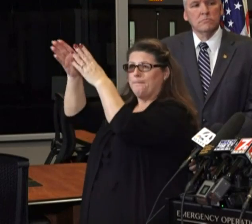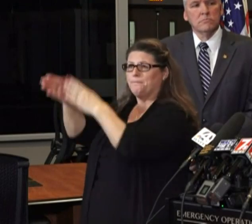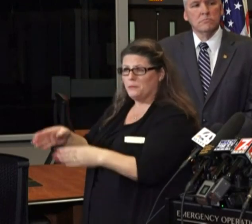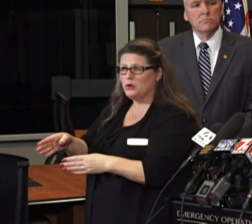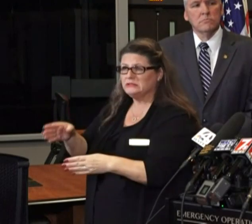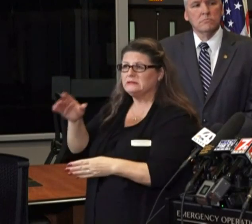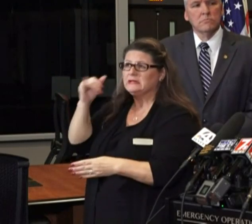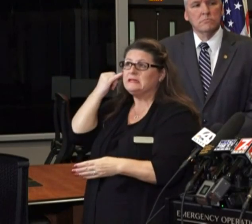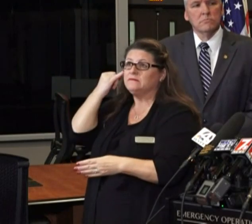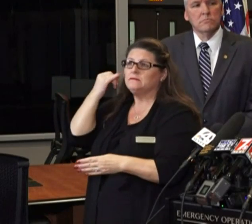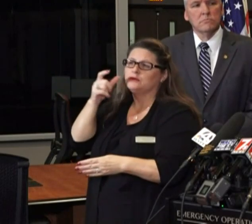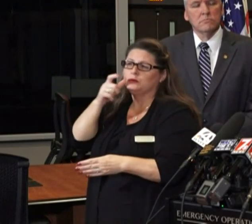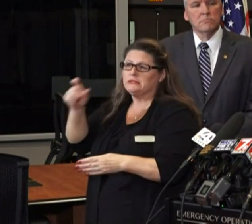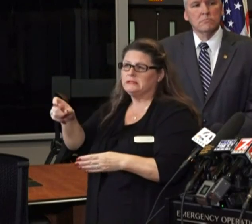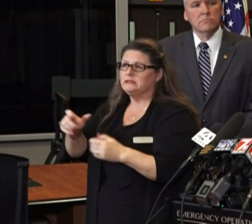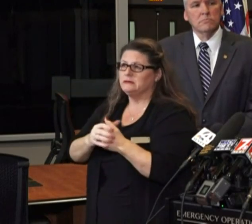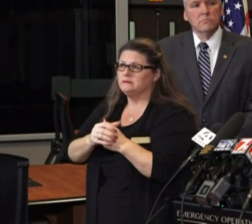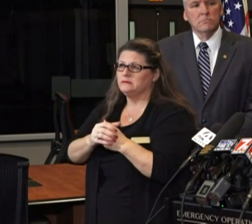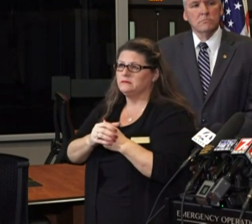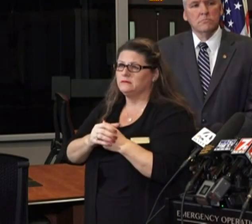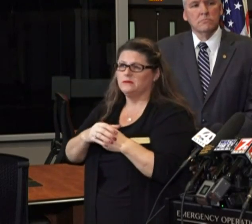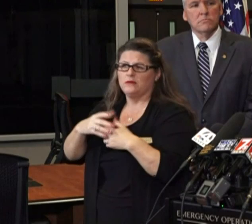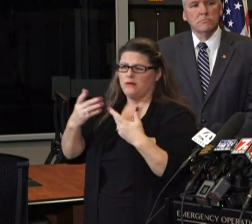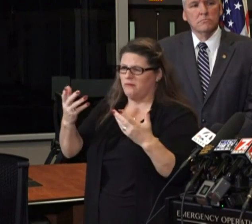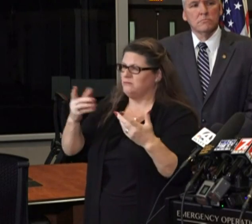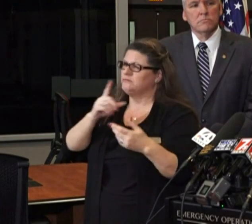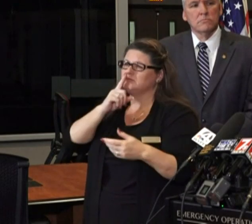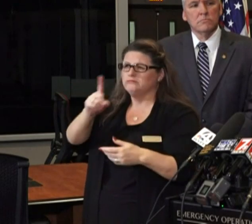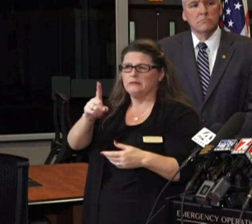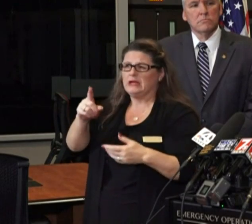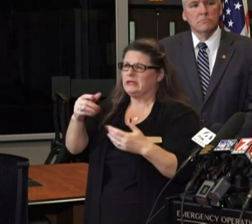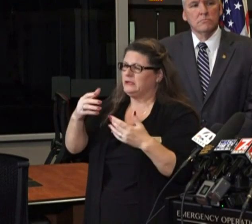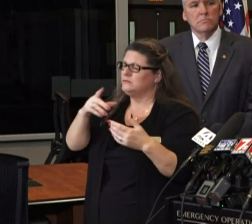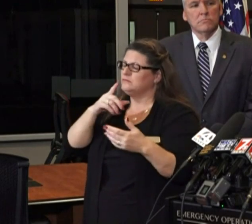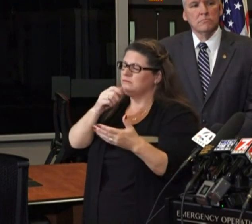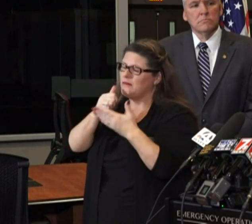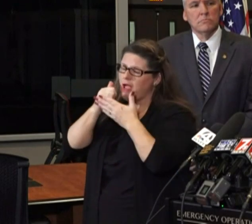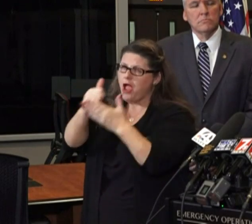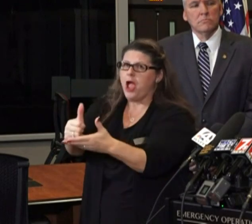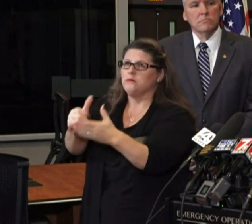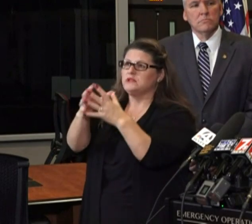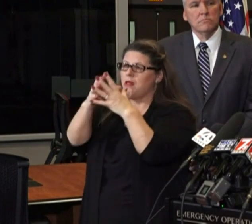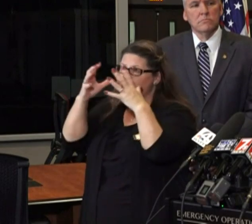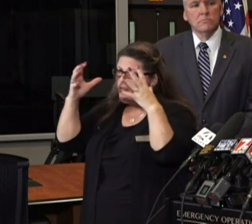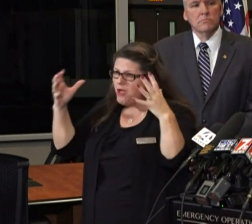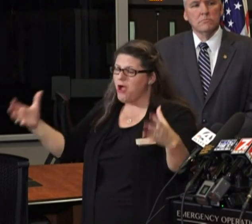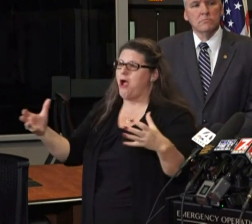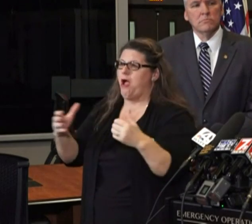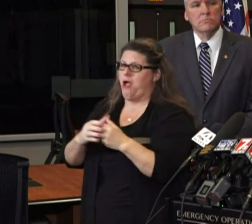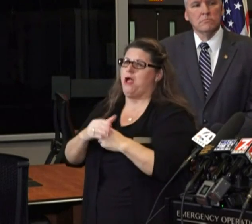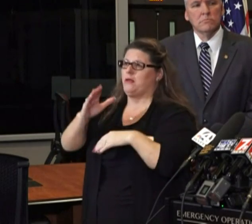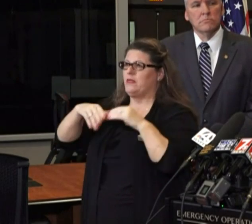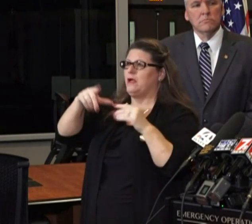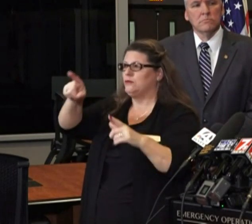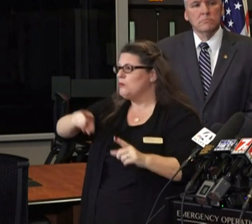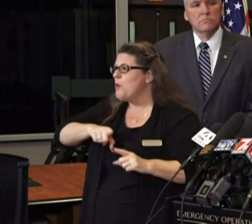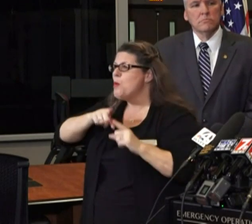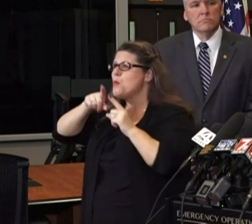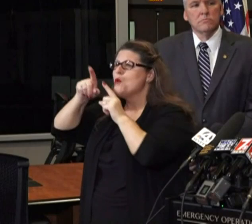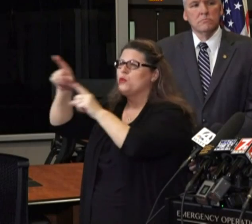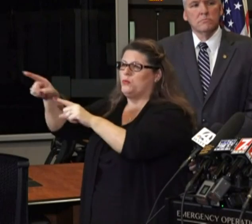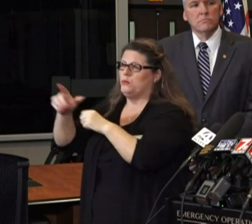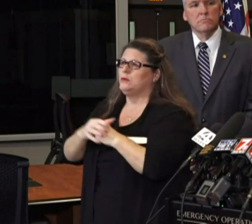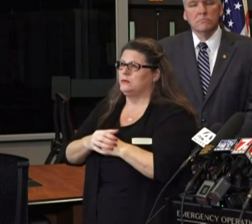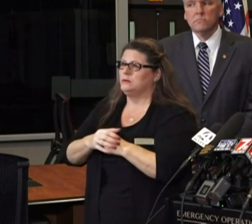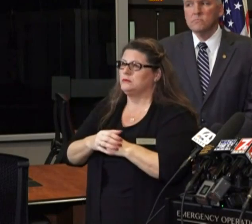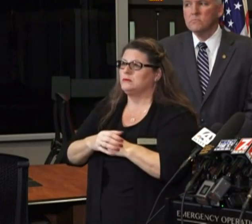possibly speaking to a healthcare provider there. That is a big help and a big convenience. But again, it's an indication of how well